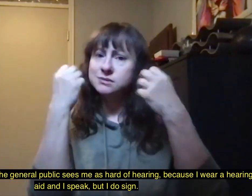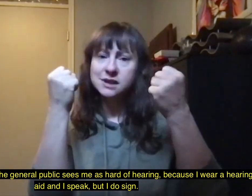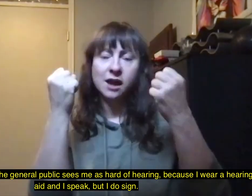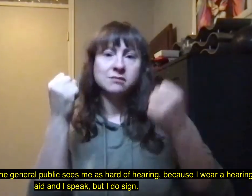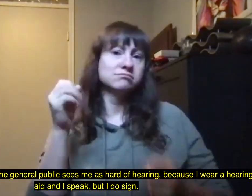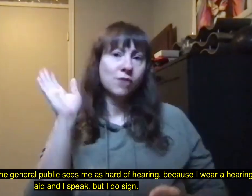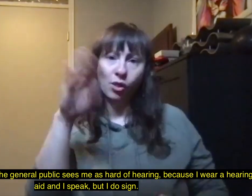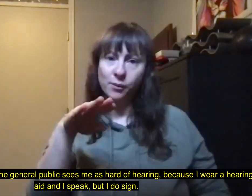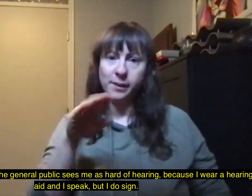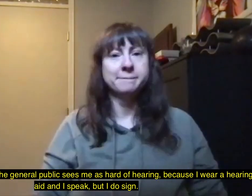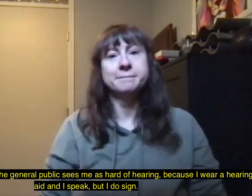do sign.